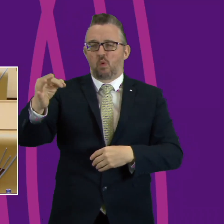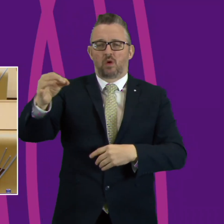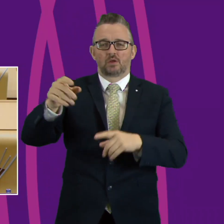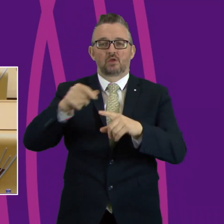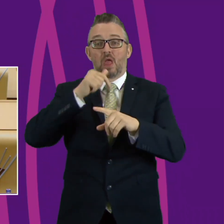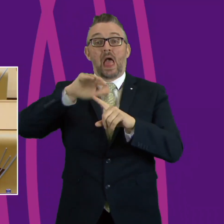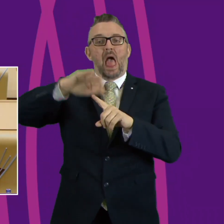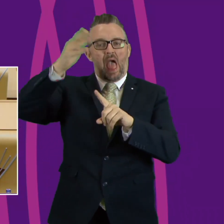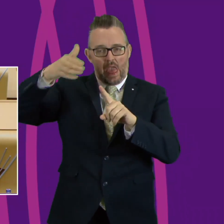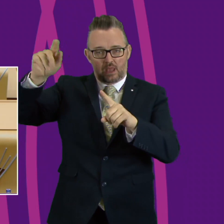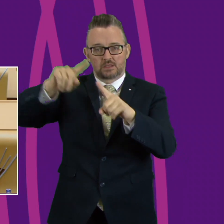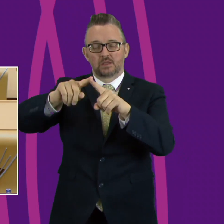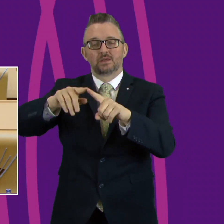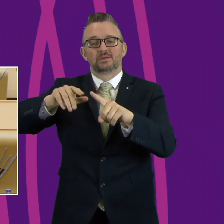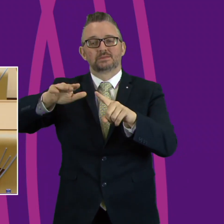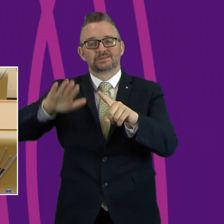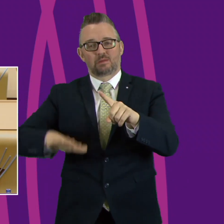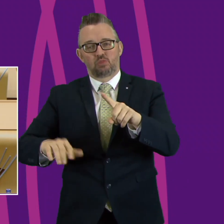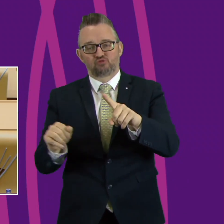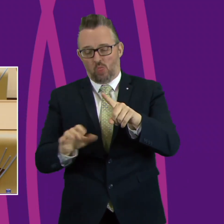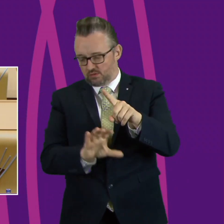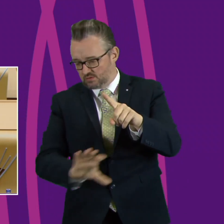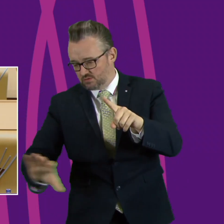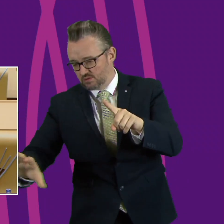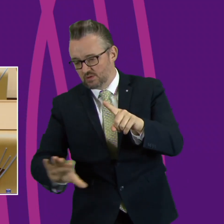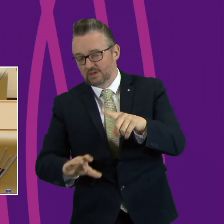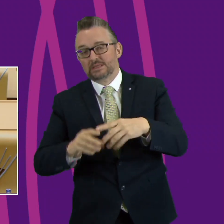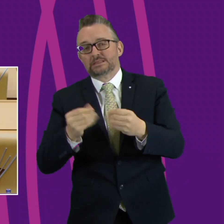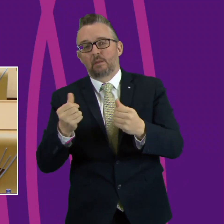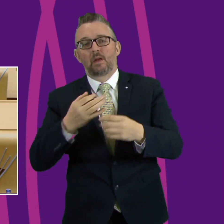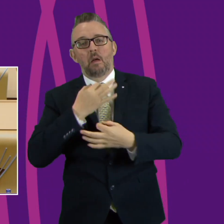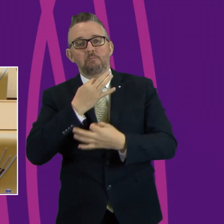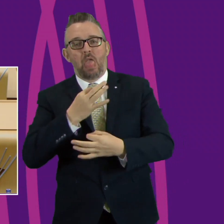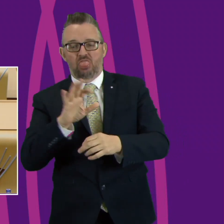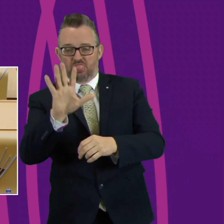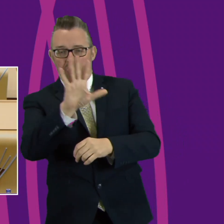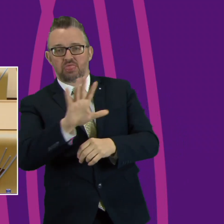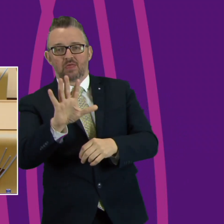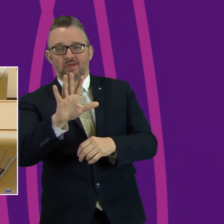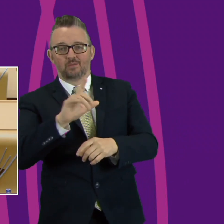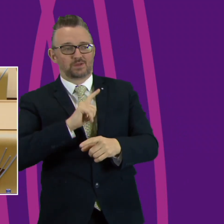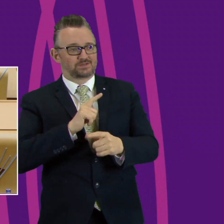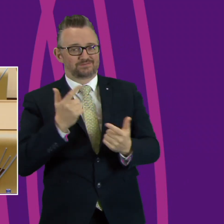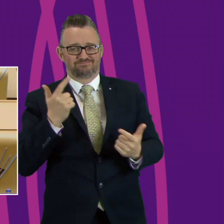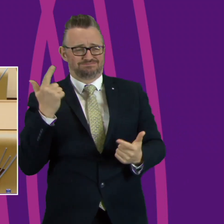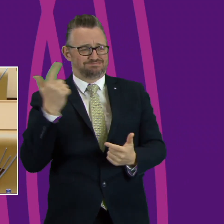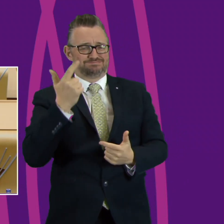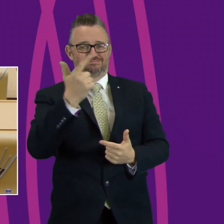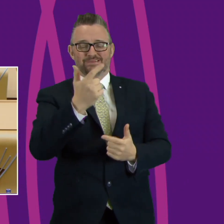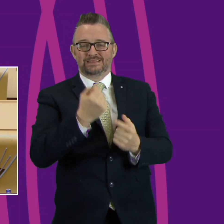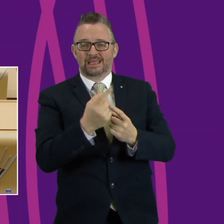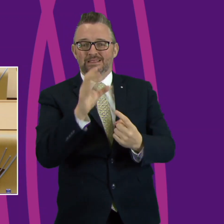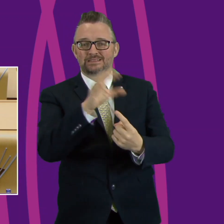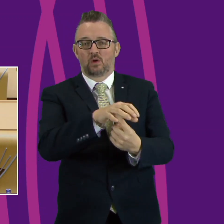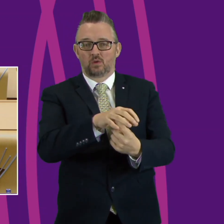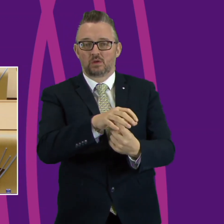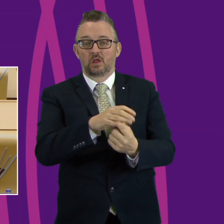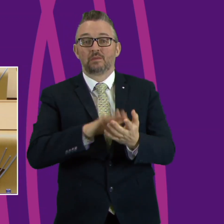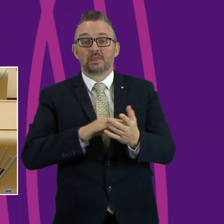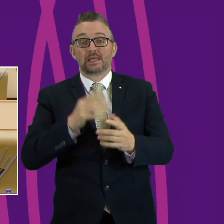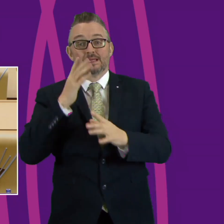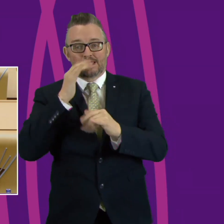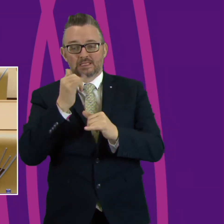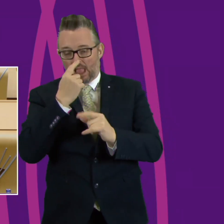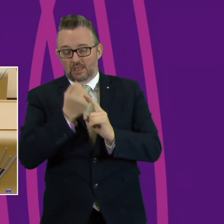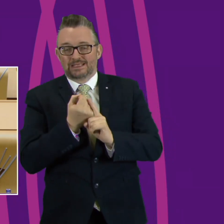the Highlands but the south of Scotland, some parts of Perthshire and so on, so that we can take the testing closer